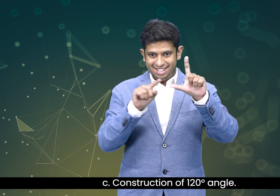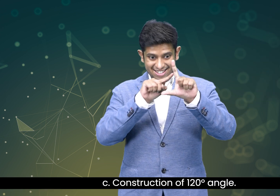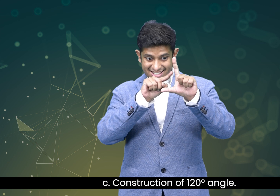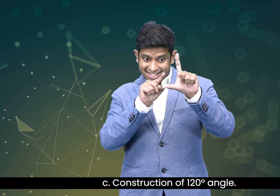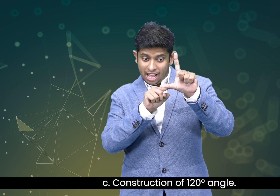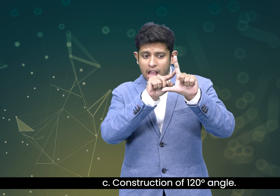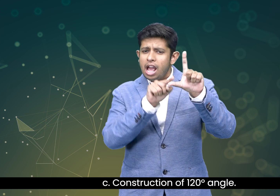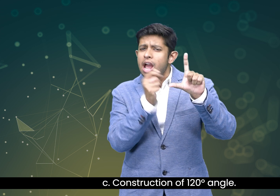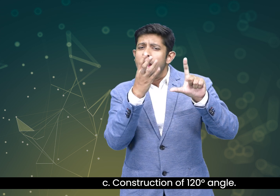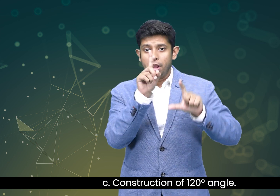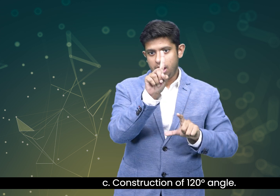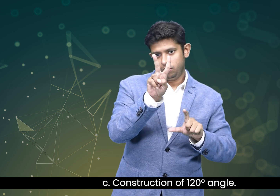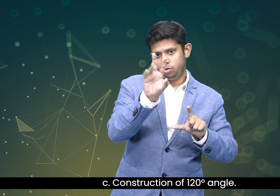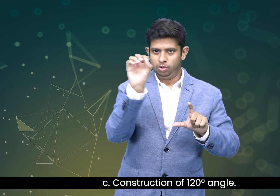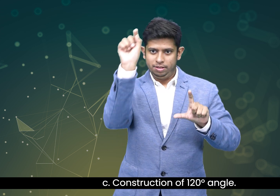Construction of 120-degree angle.